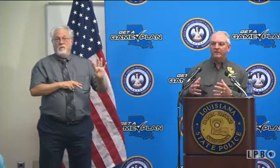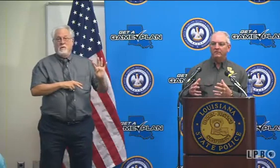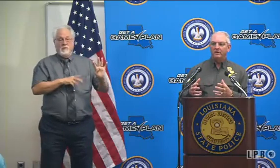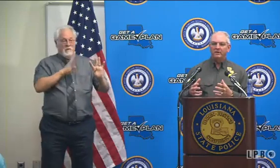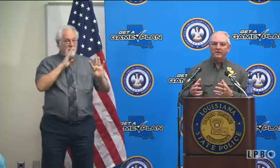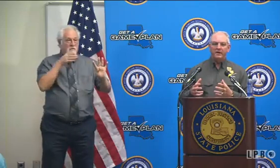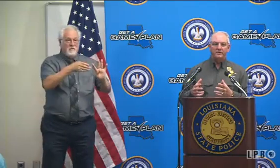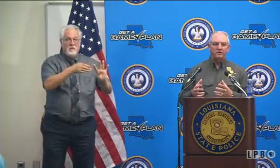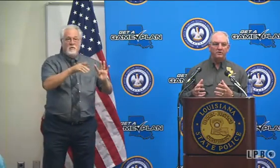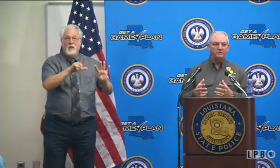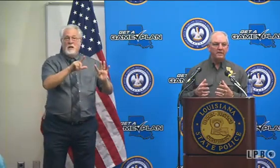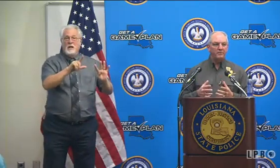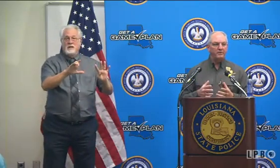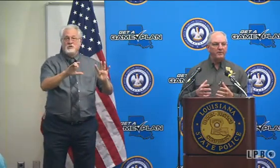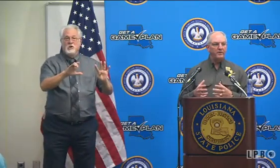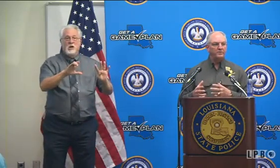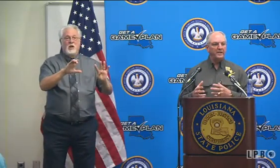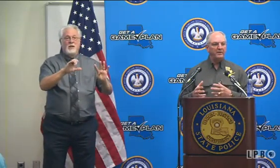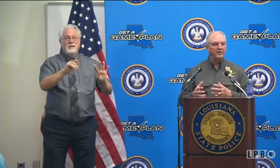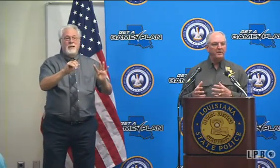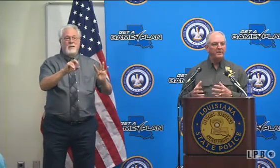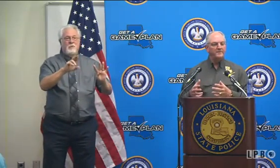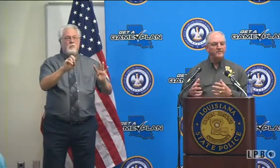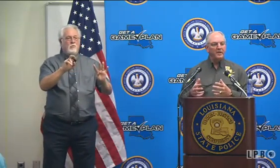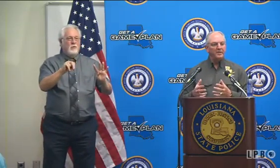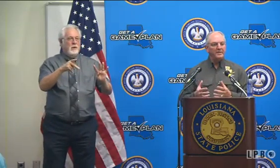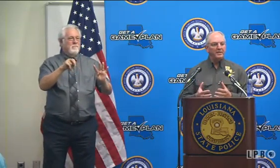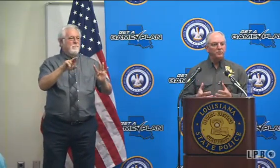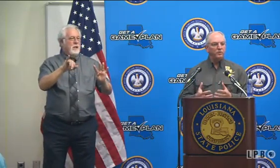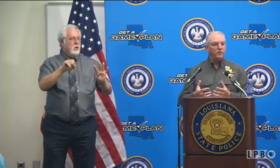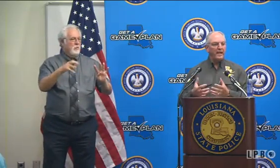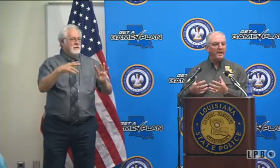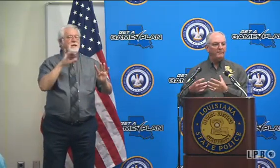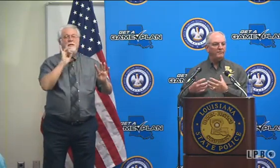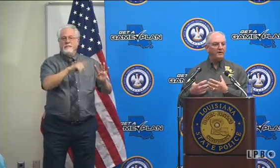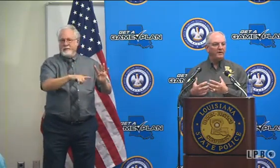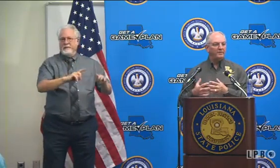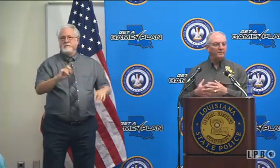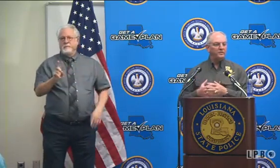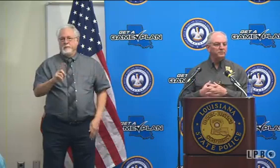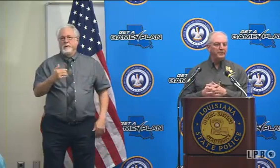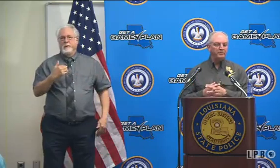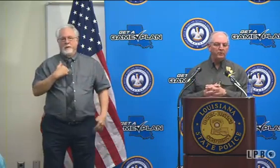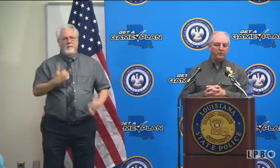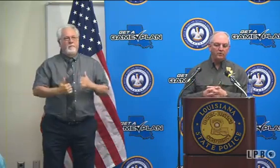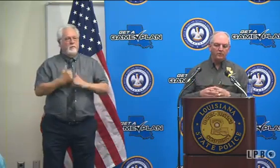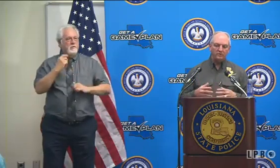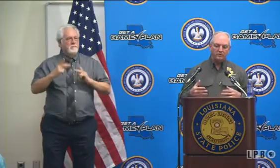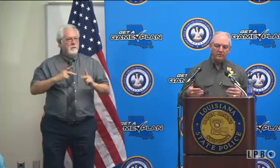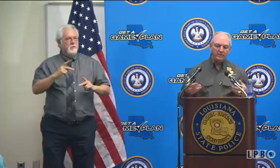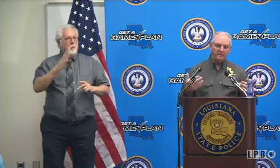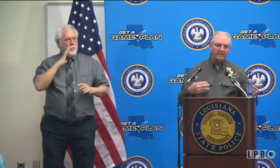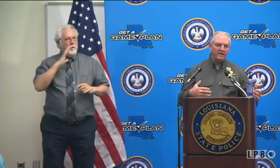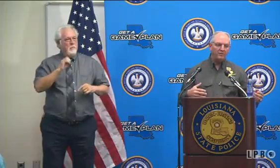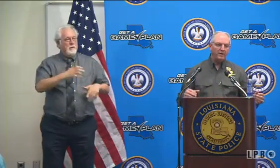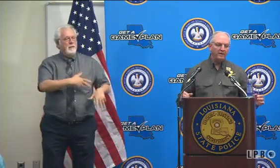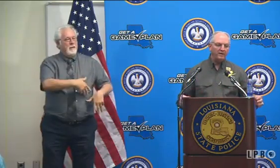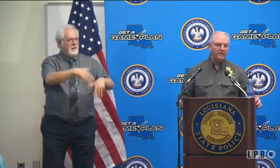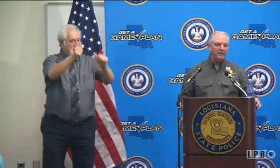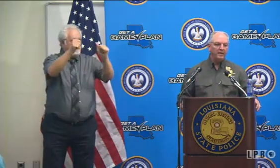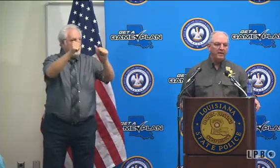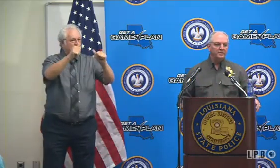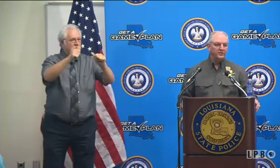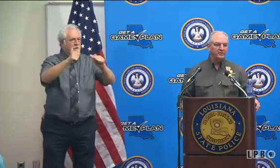focused around the Lake Charles, Cameron Parish area, and that's where we have the most people who are going to be